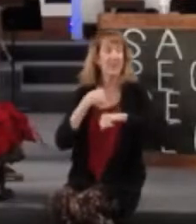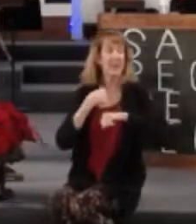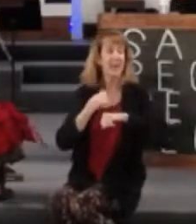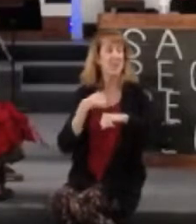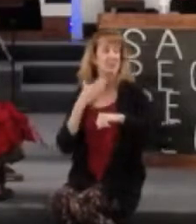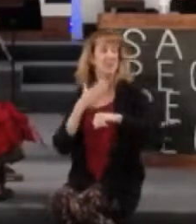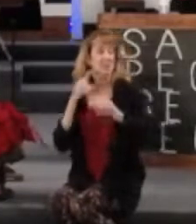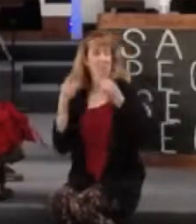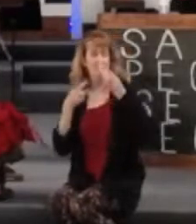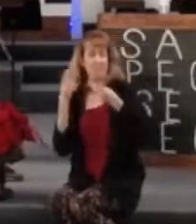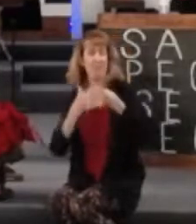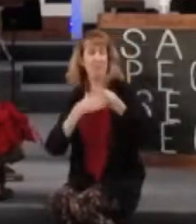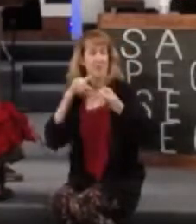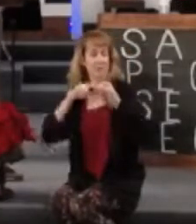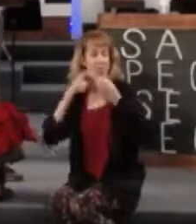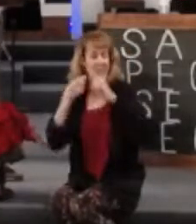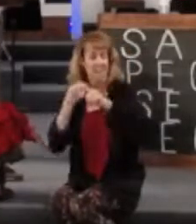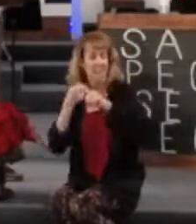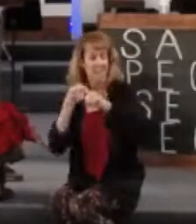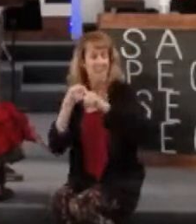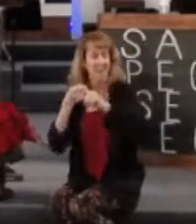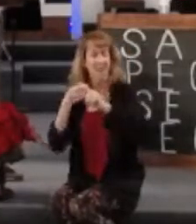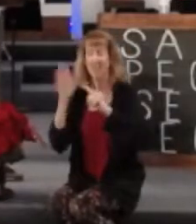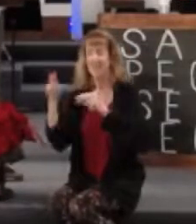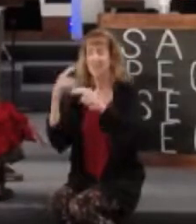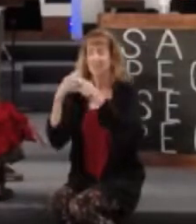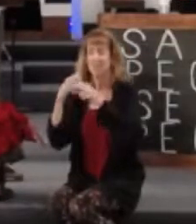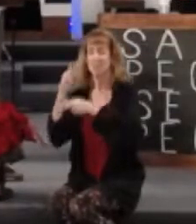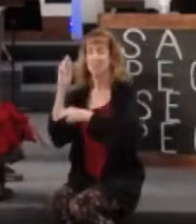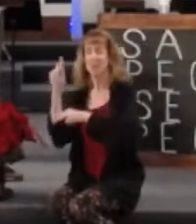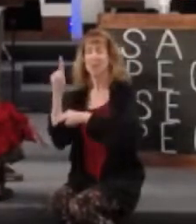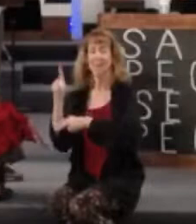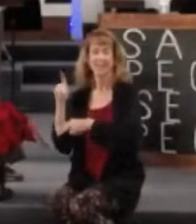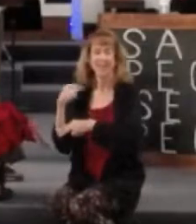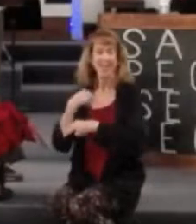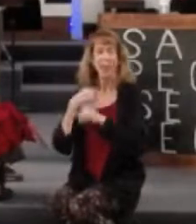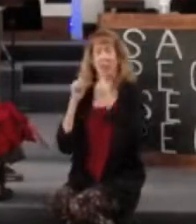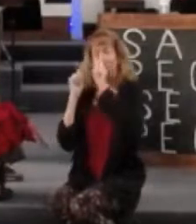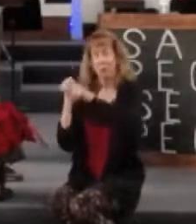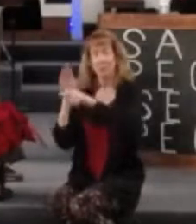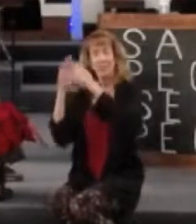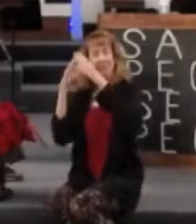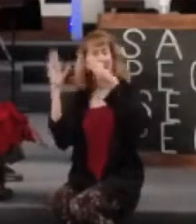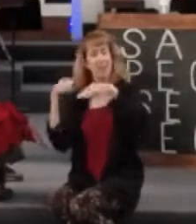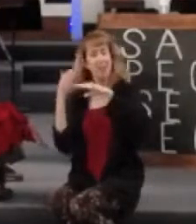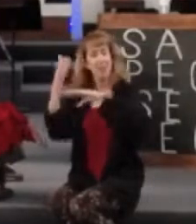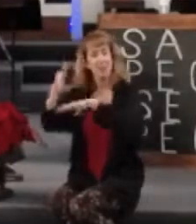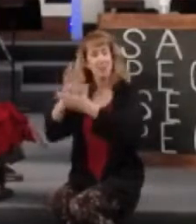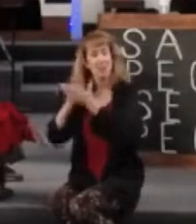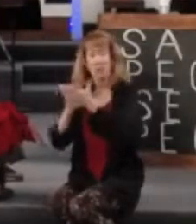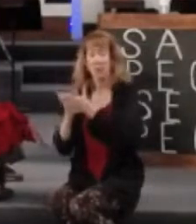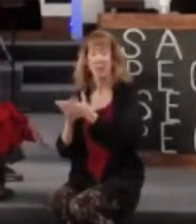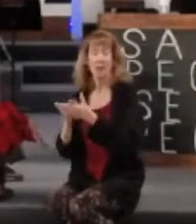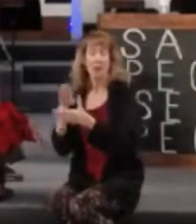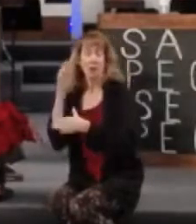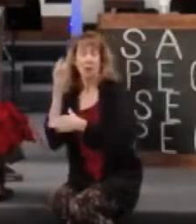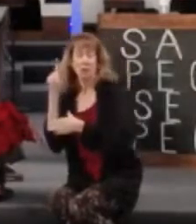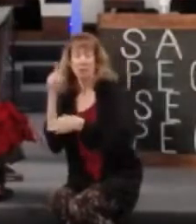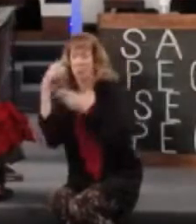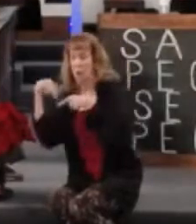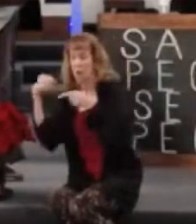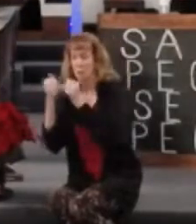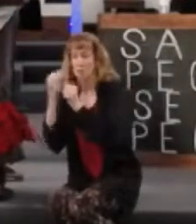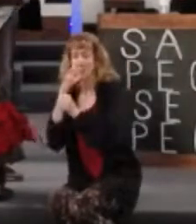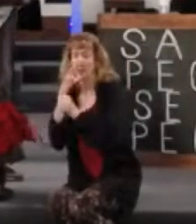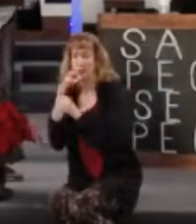house. His name was Rick Boosinger. And we were there after school, and he was arguing with his mom in the kitchen about doing the